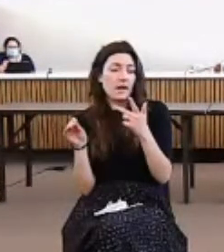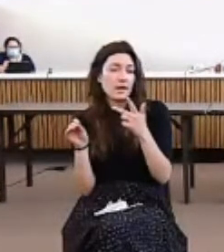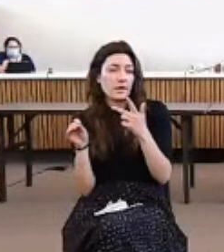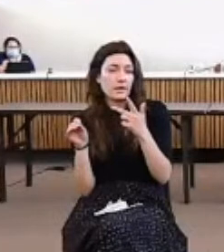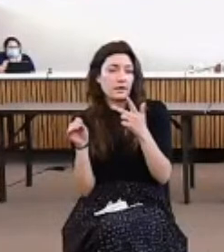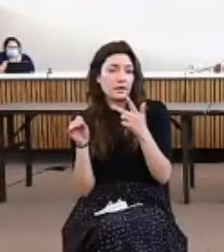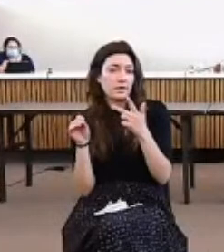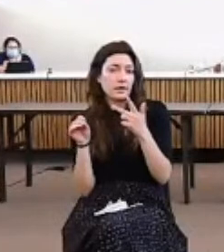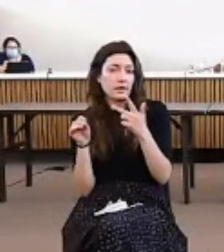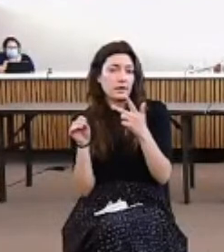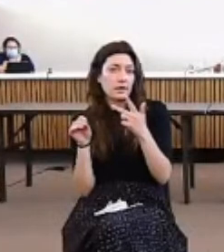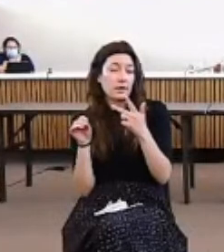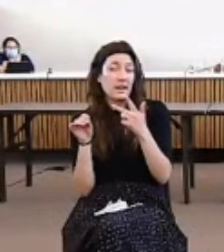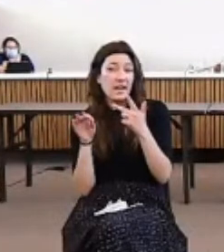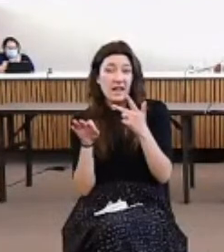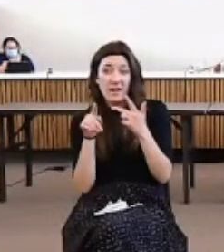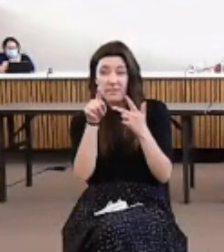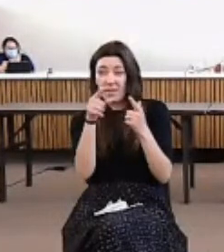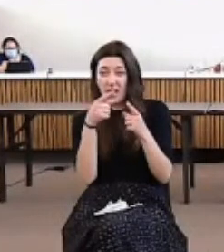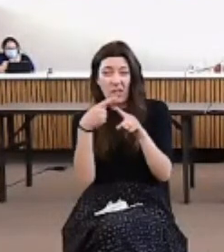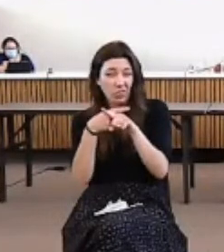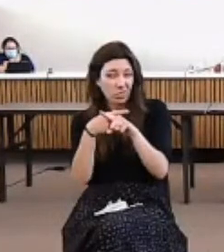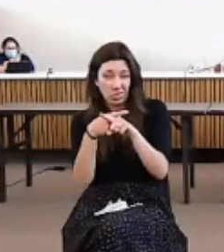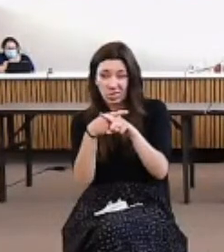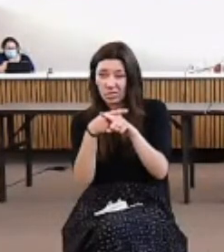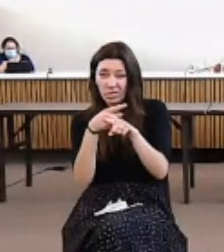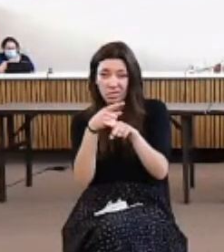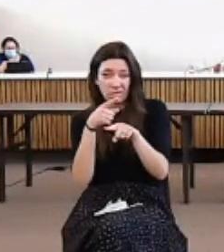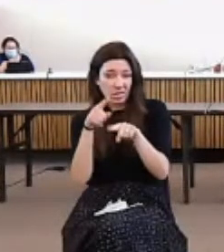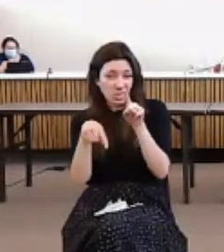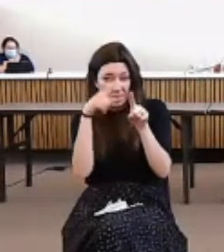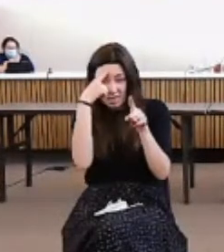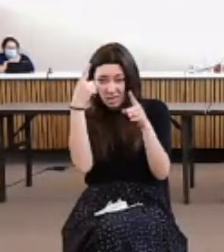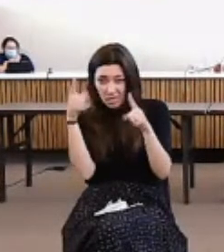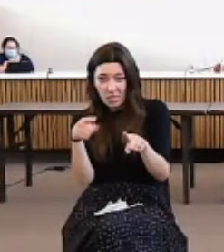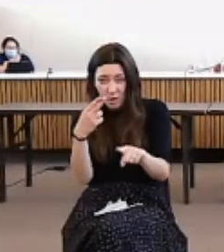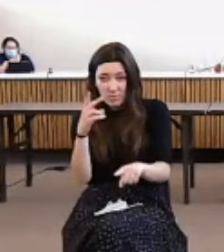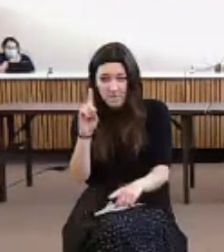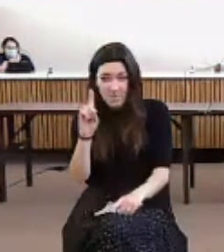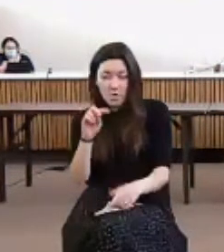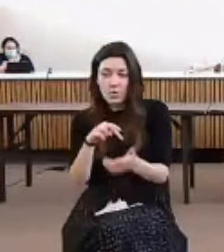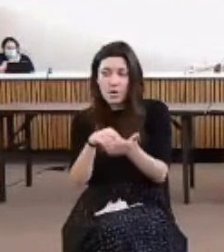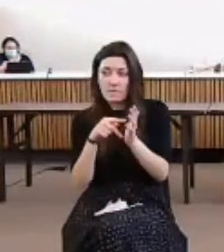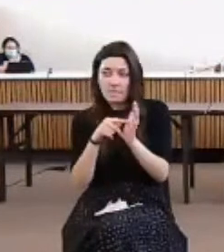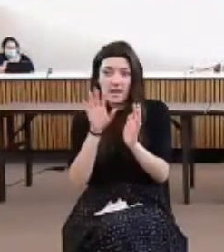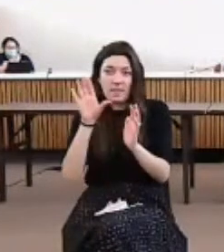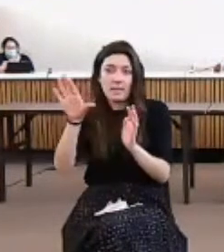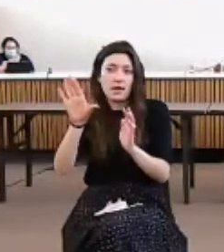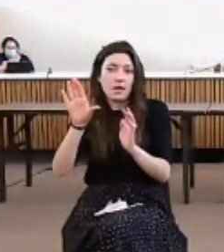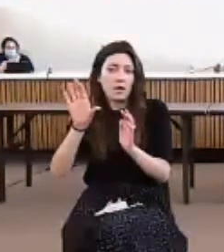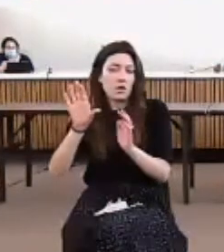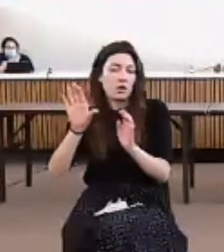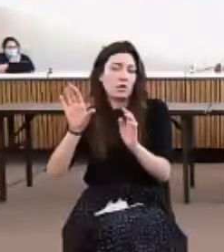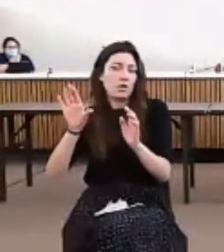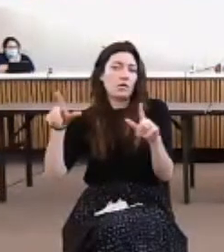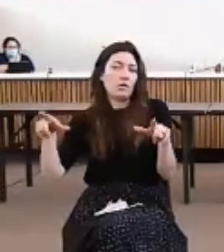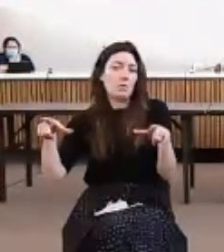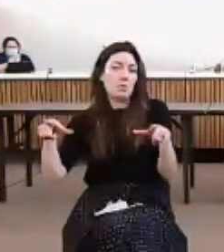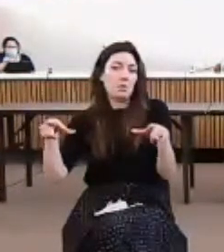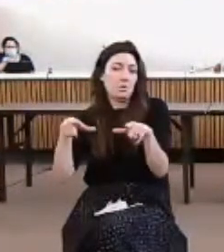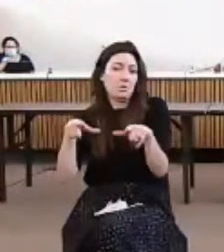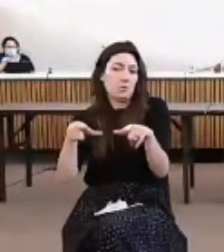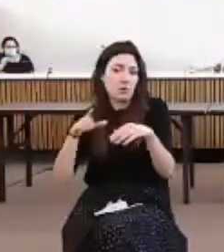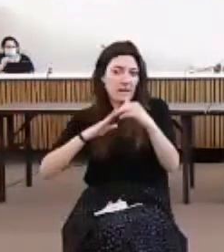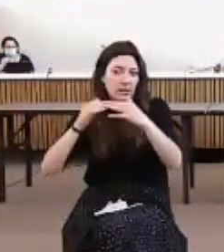if they can't come to an agreement with Home Depot, they can shrink their footprint down to 7,000 square feet. Or they